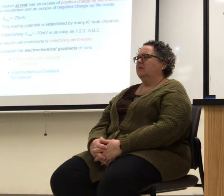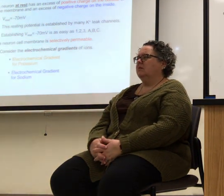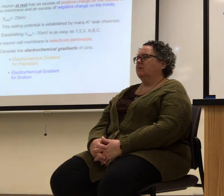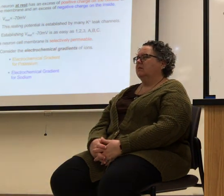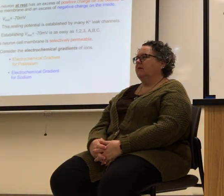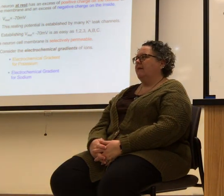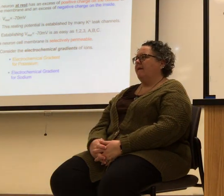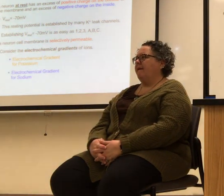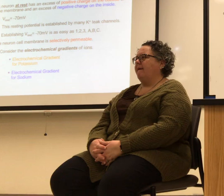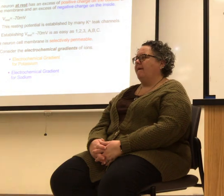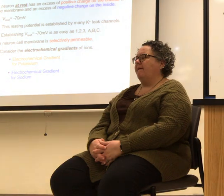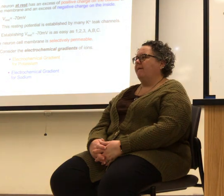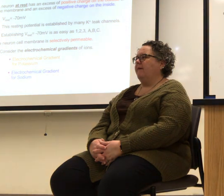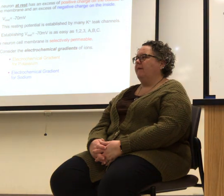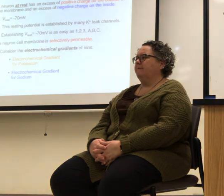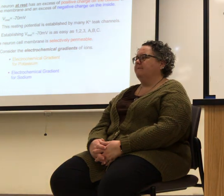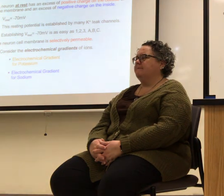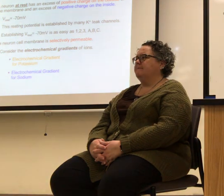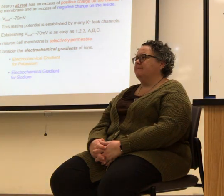two.